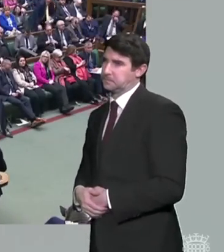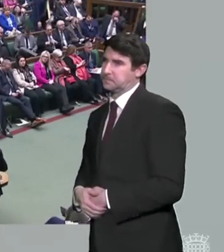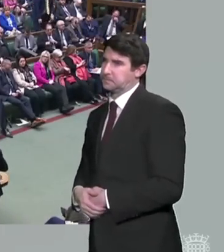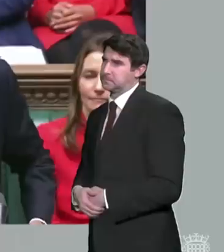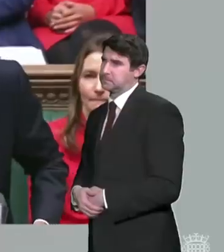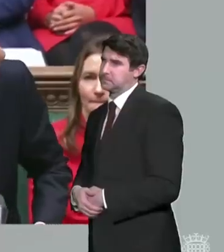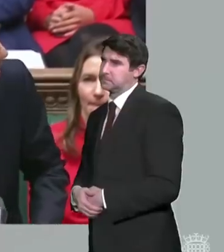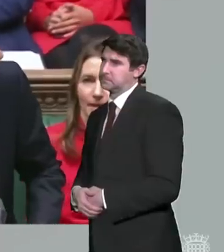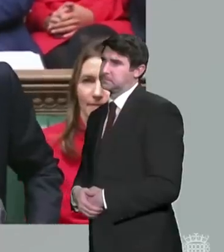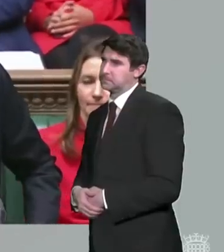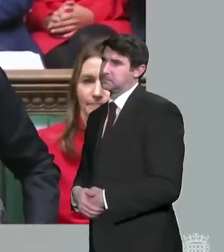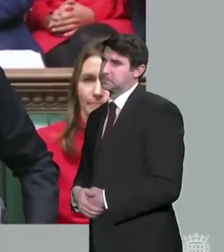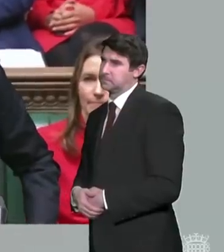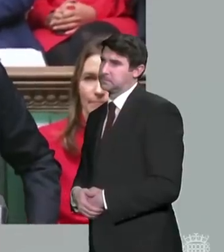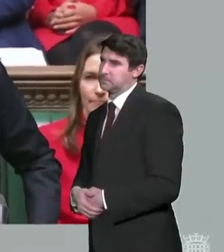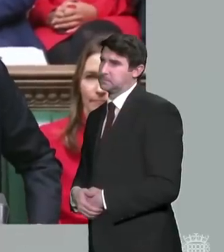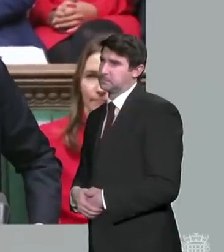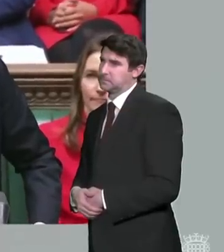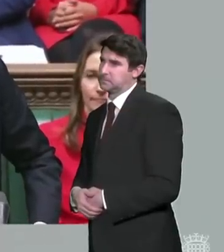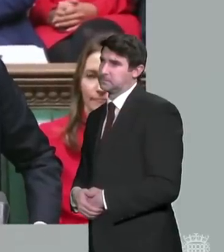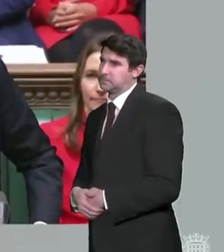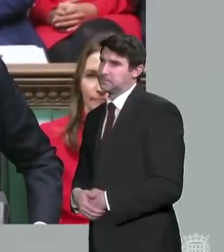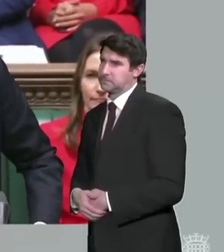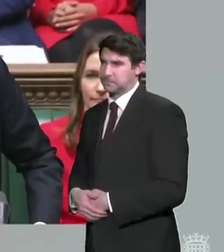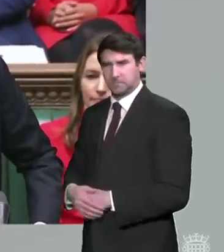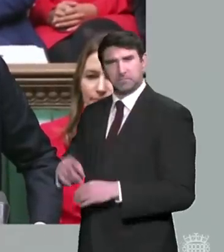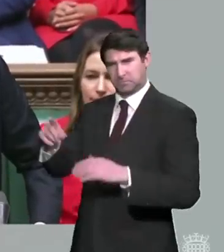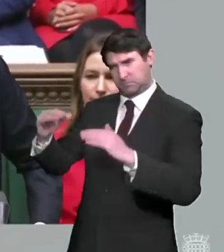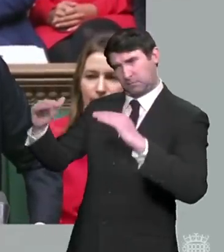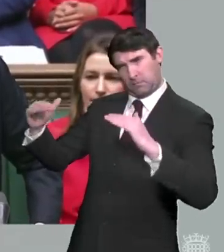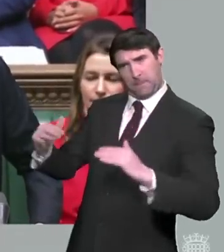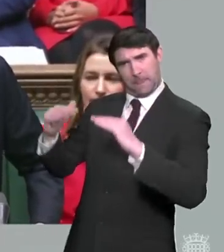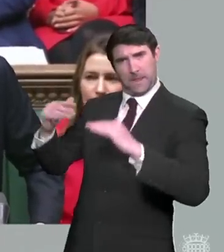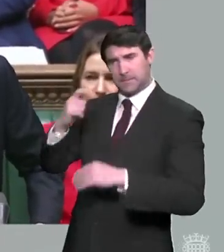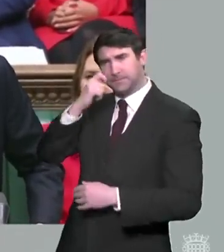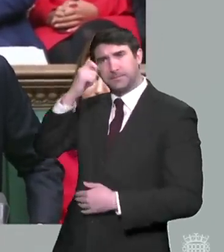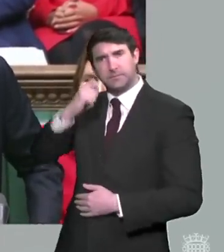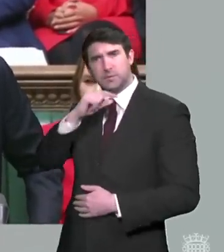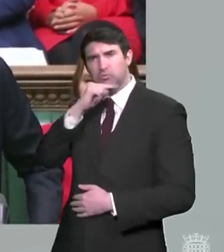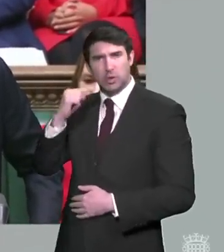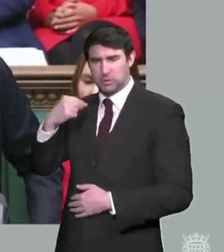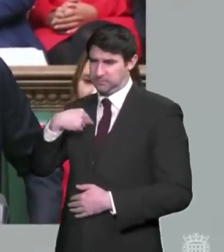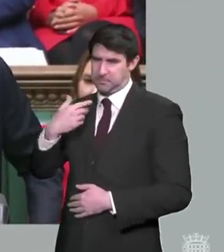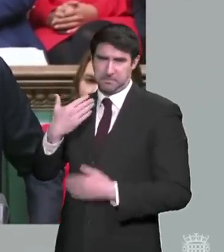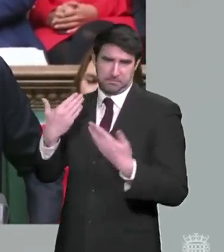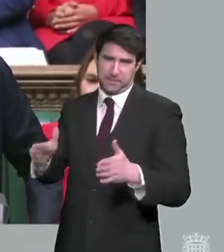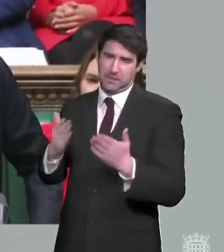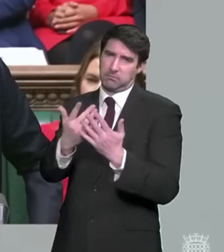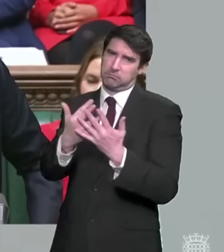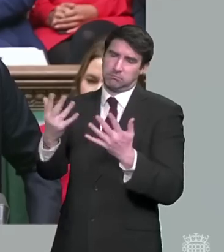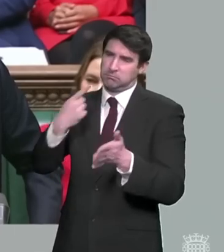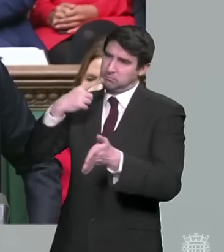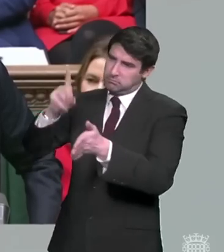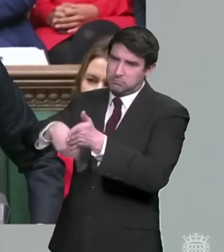have taken a lead from the beginning of this conflict in sanctioning and taking action against those entities